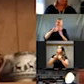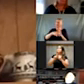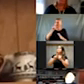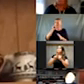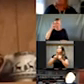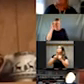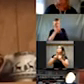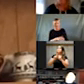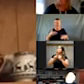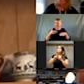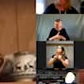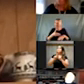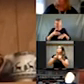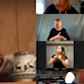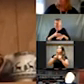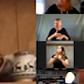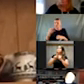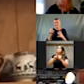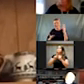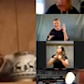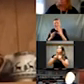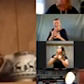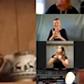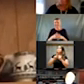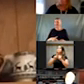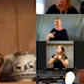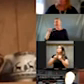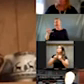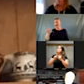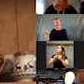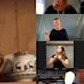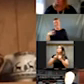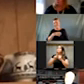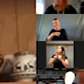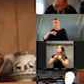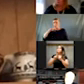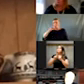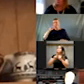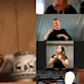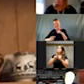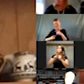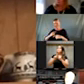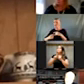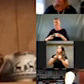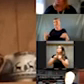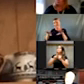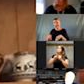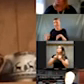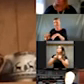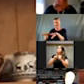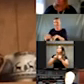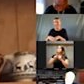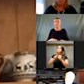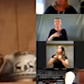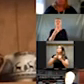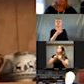lifting for access is exactly what this Labour-led government intends to continue to entrench. In